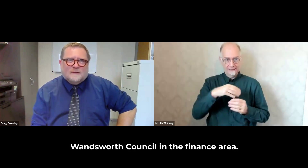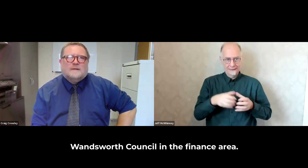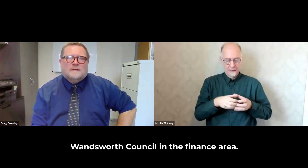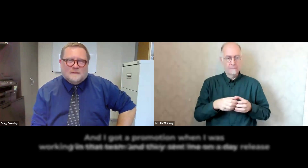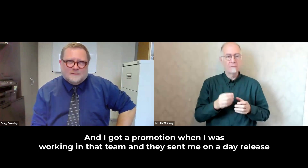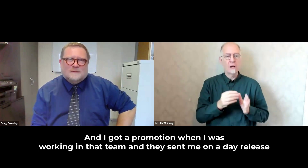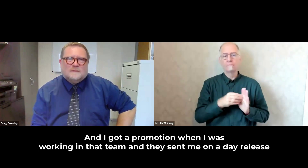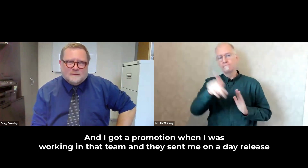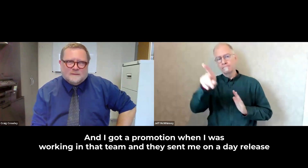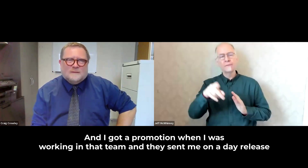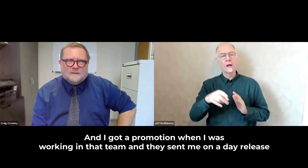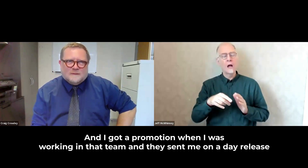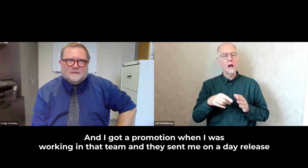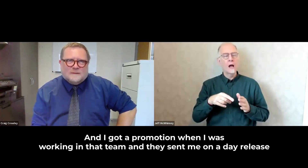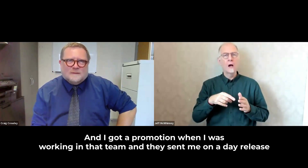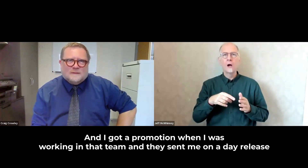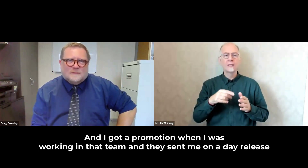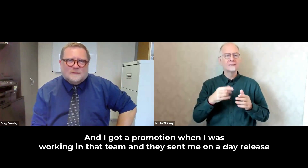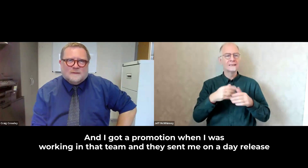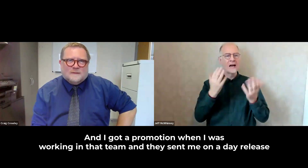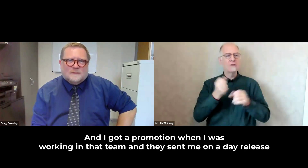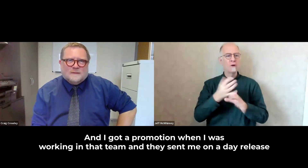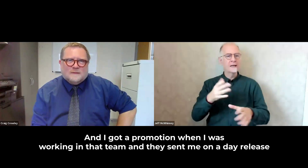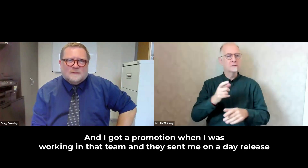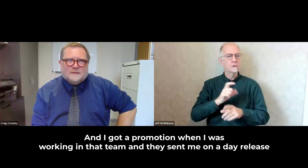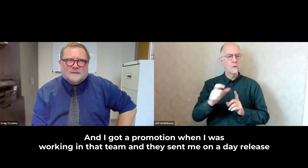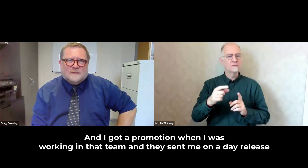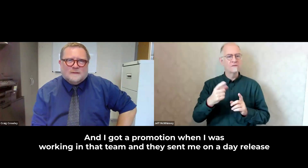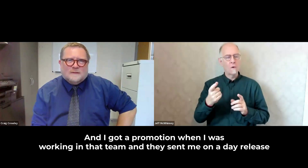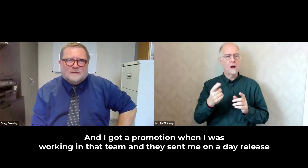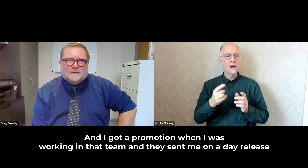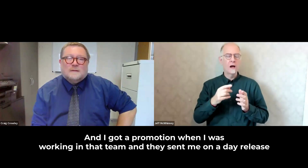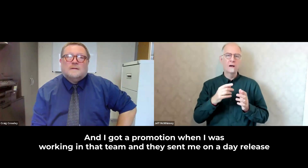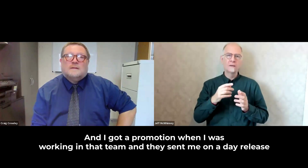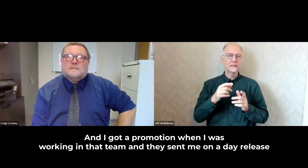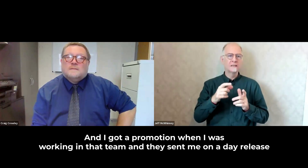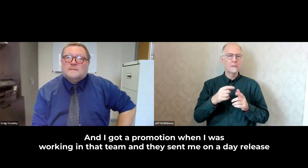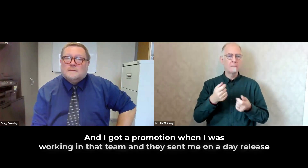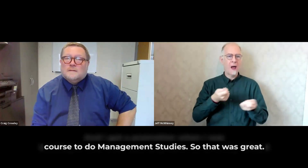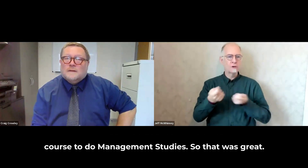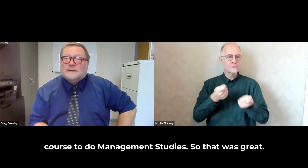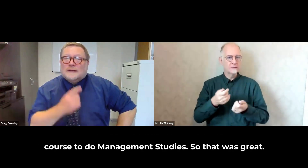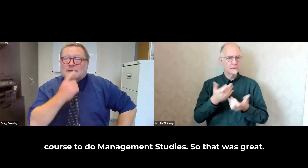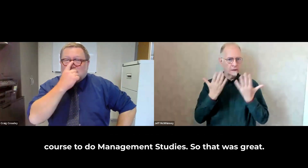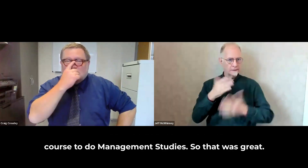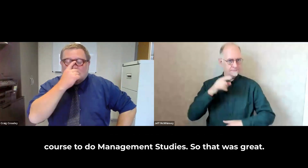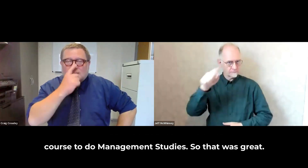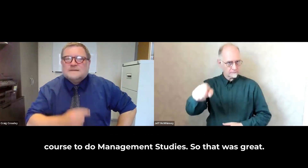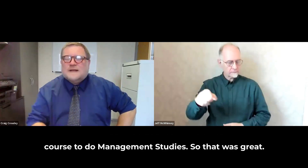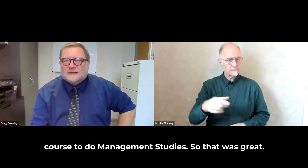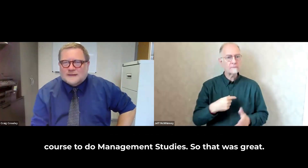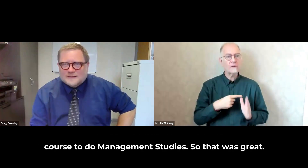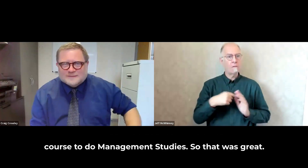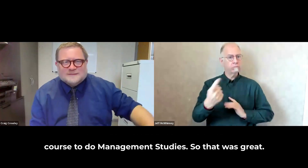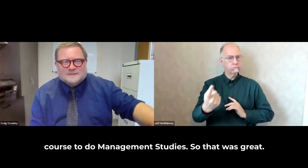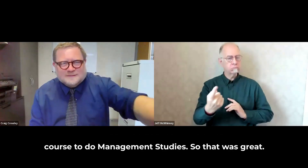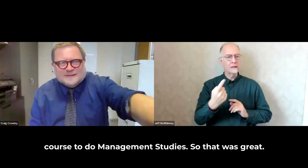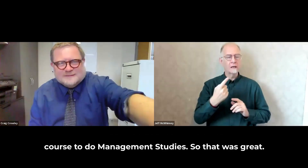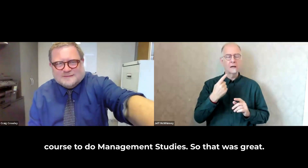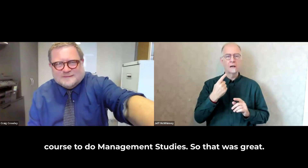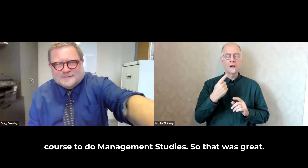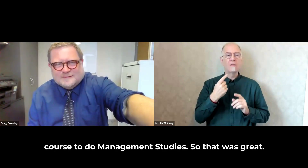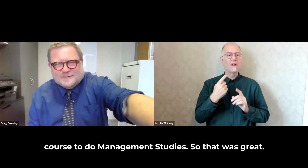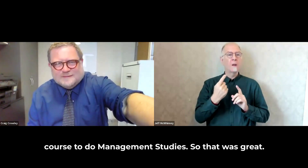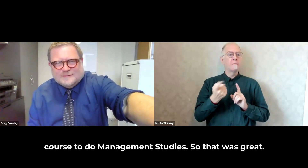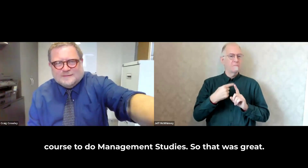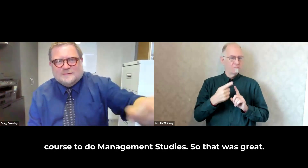finance area. And I got a promotion when I was working in that team, and they also sent me on a day release course to do management